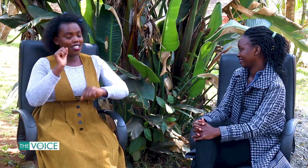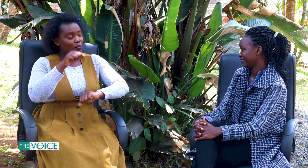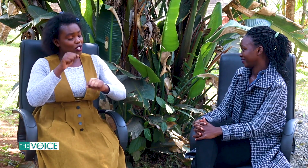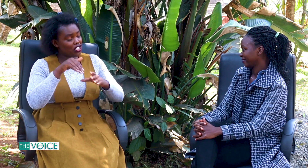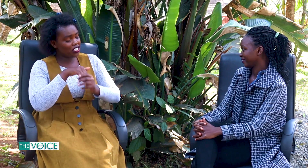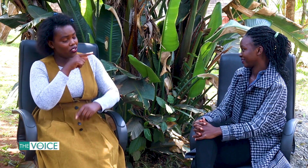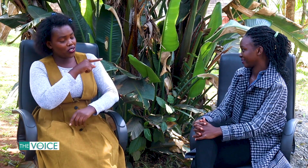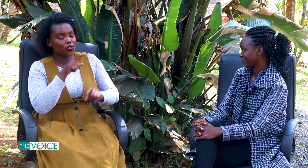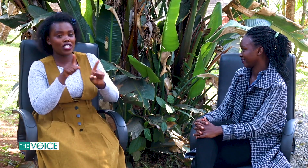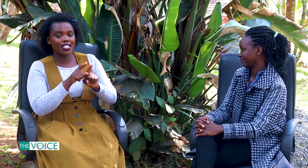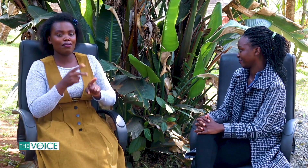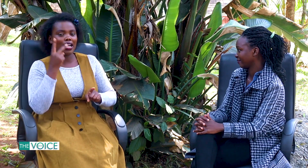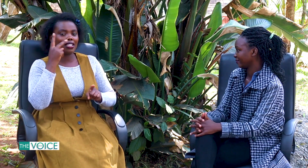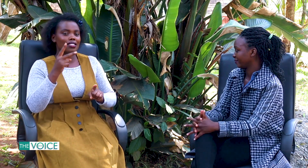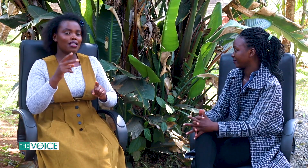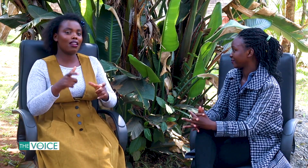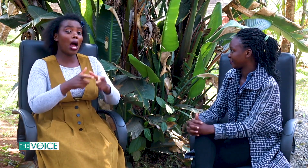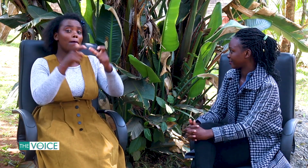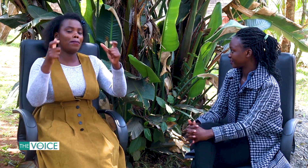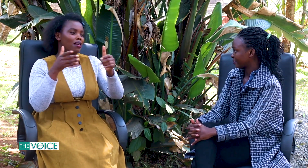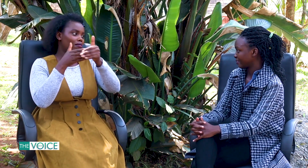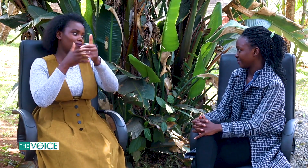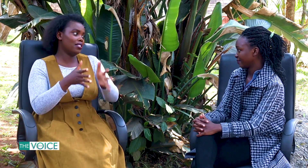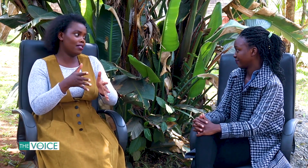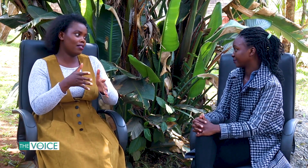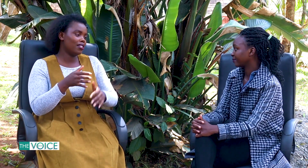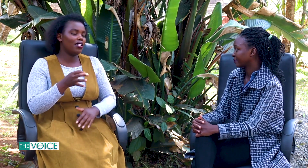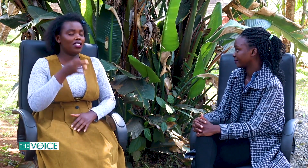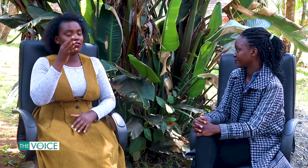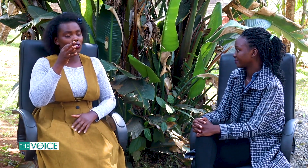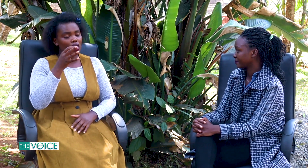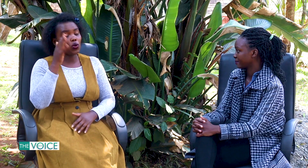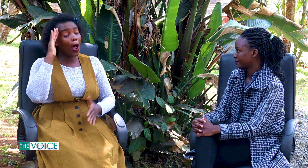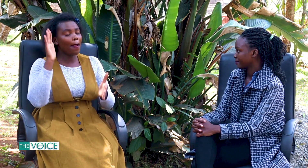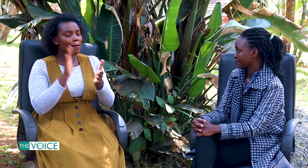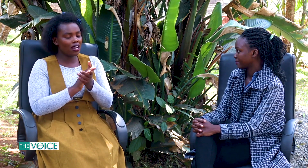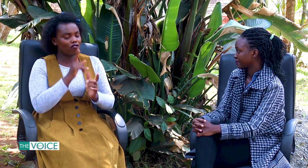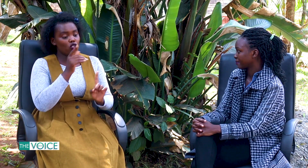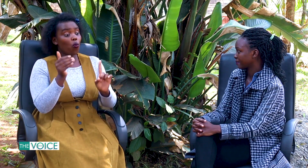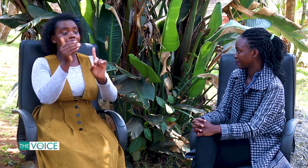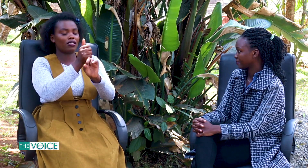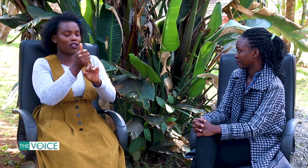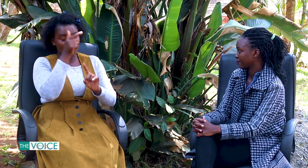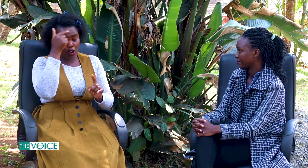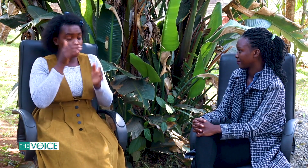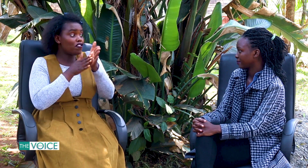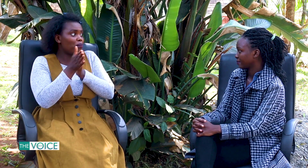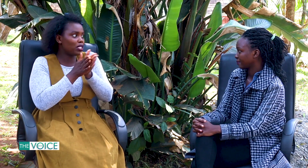is always my biggest concern. You're going to be a very good leader in future because of the interest that you have. And what is your final message you have